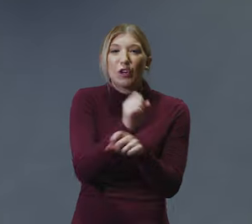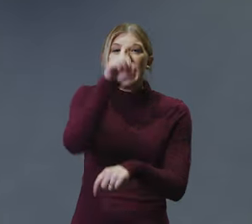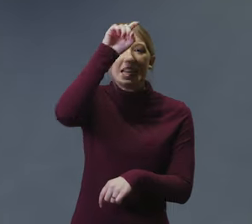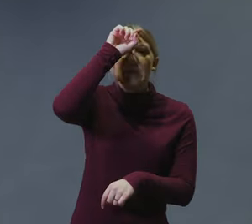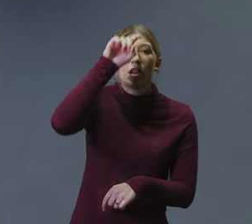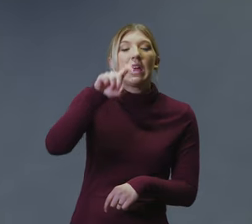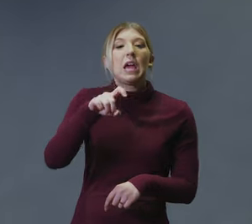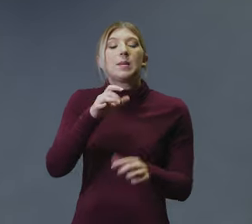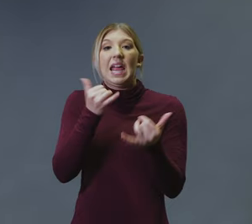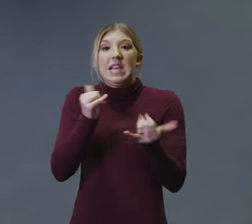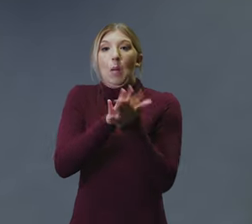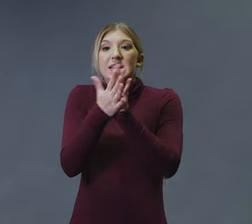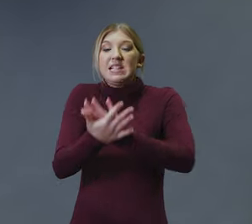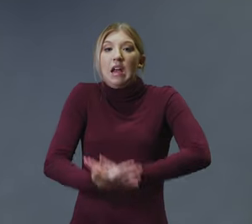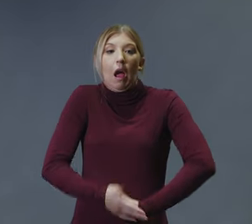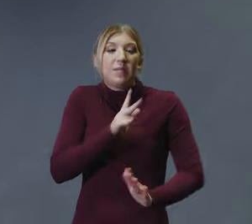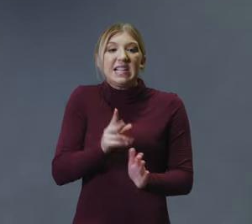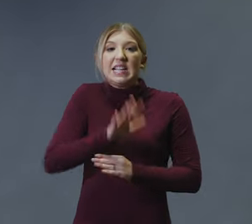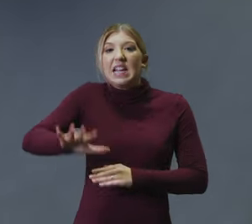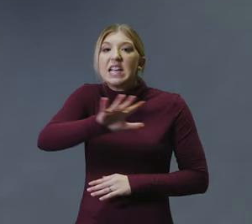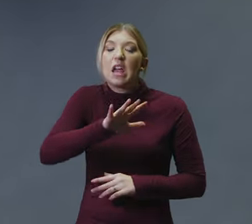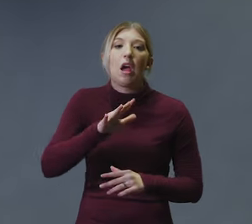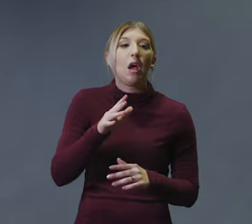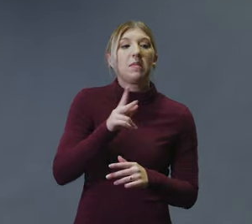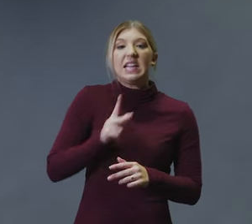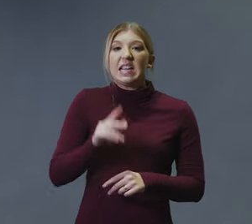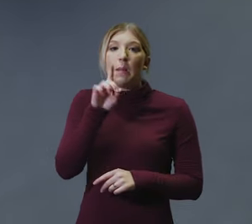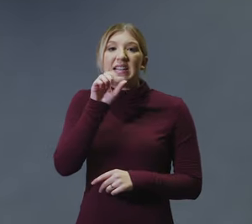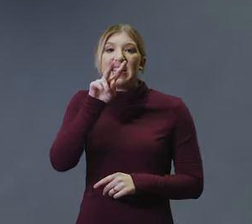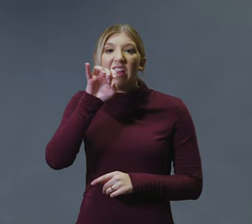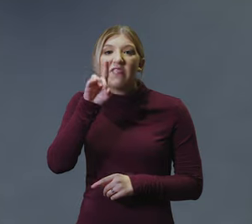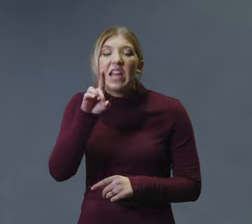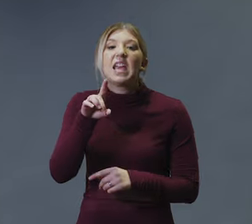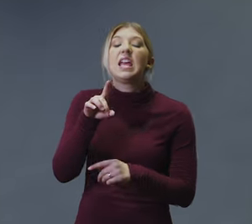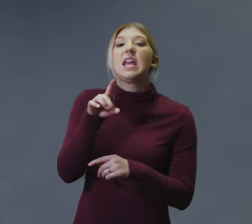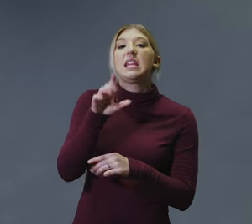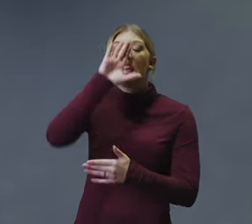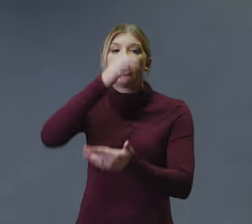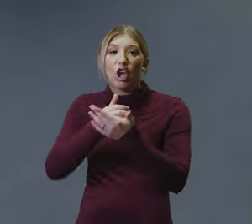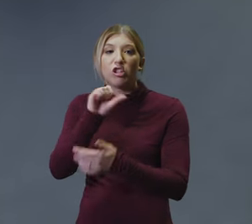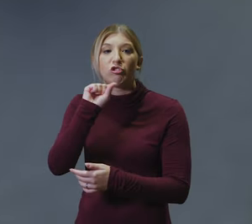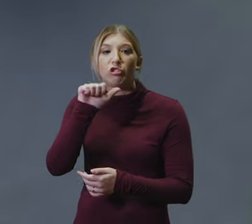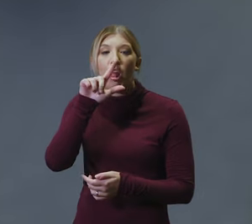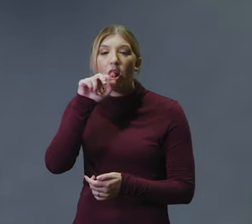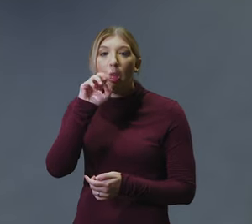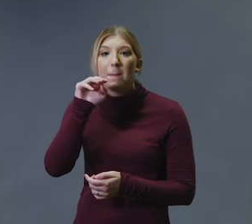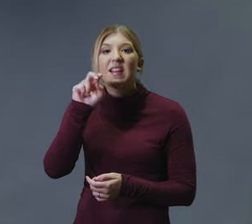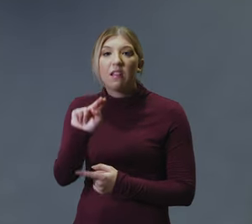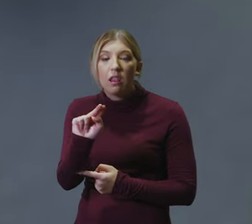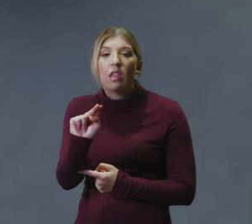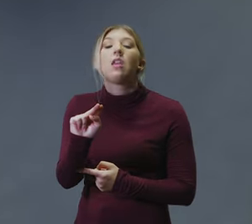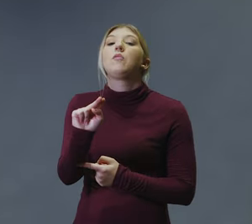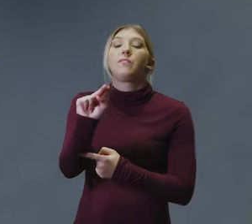and now they've become this kingdom with a lineage of mighty kings like David and his wise son Solomon. And Israel is riding